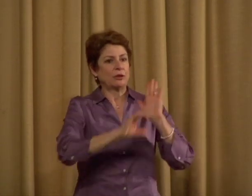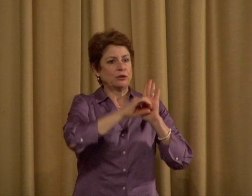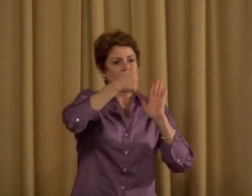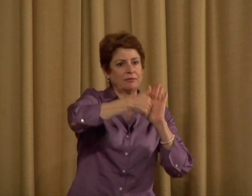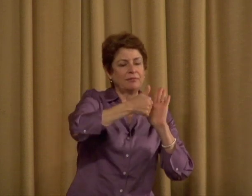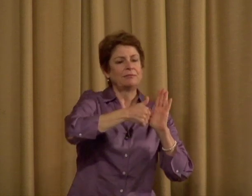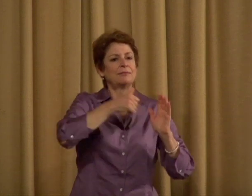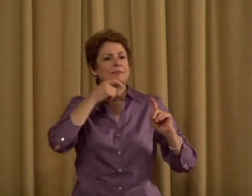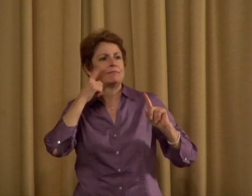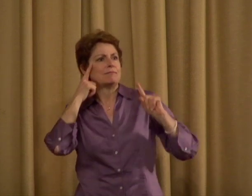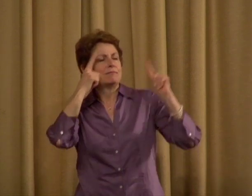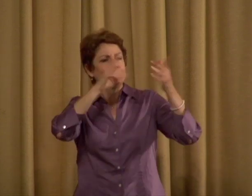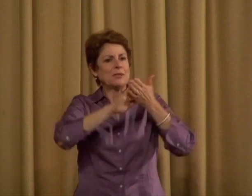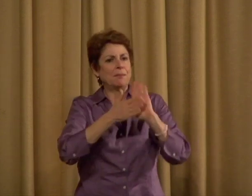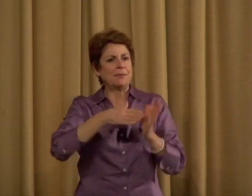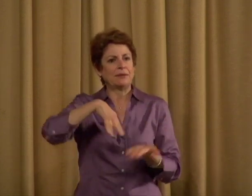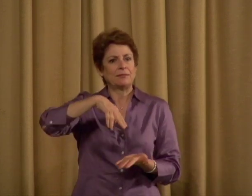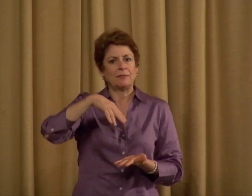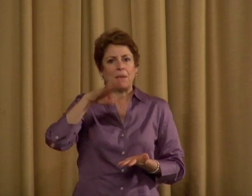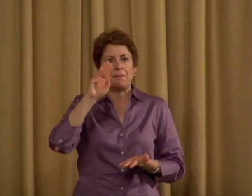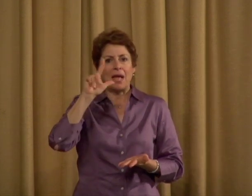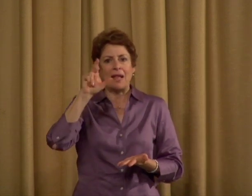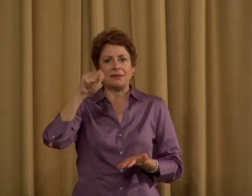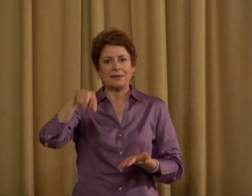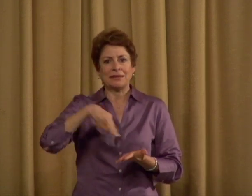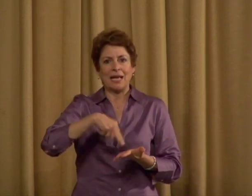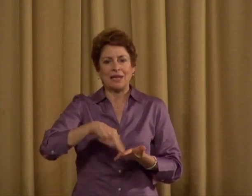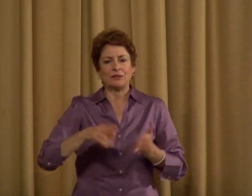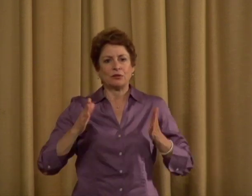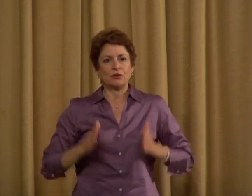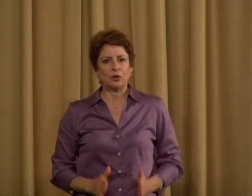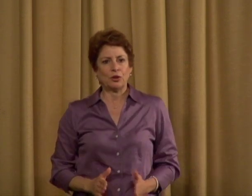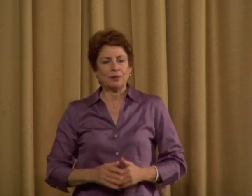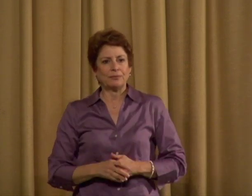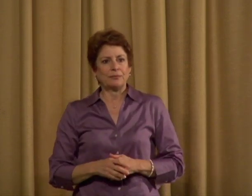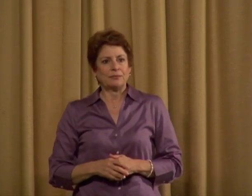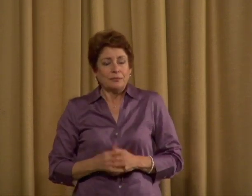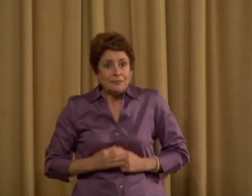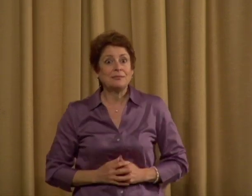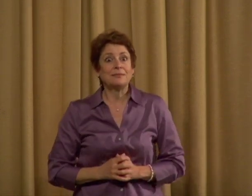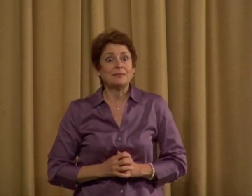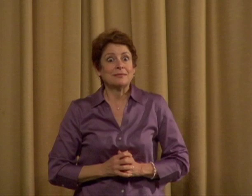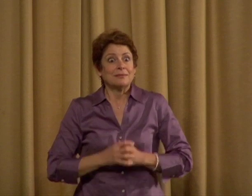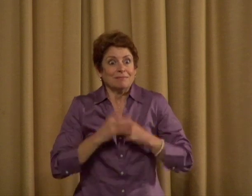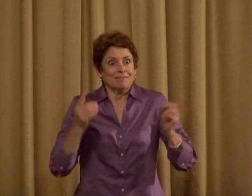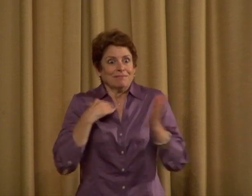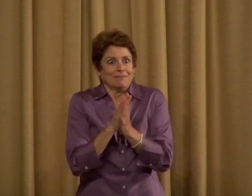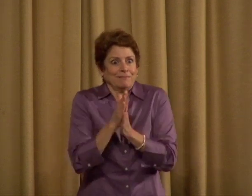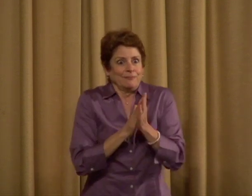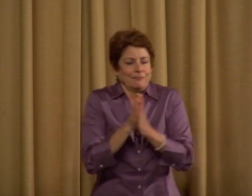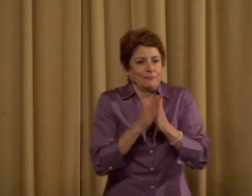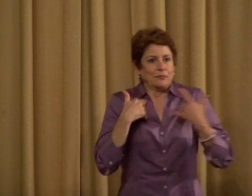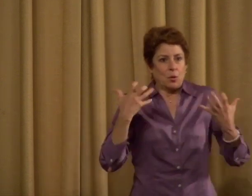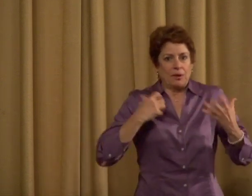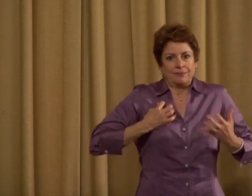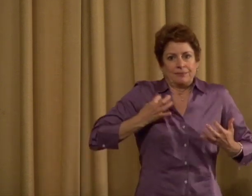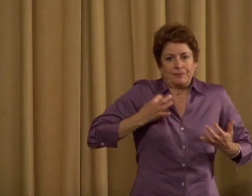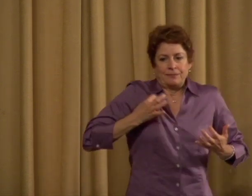there was the deaf character that was a ballet dancer. That role came about, and I was